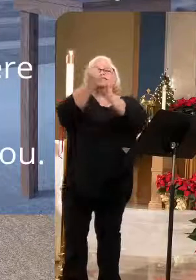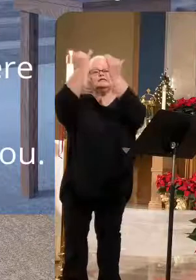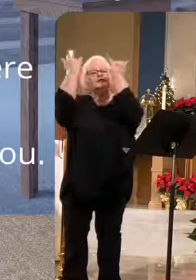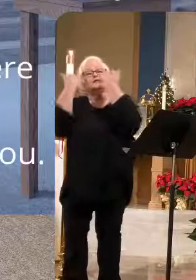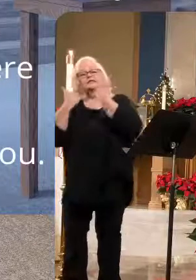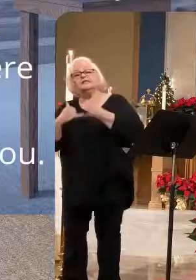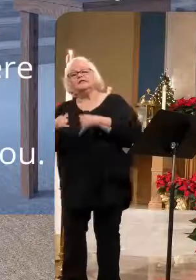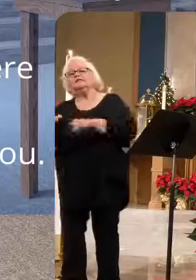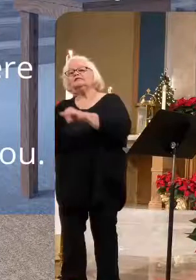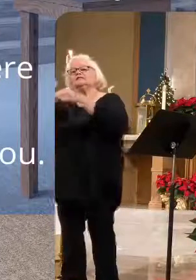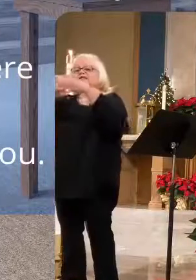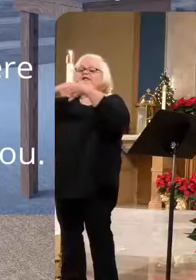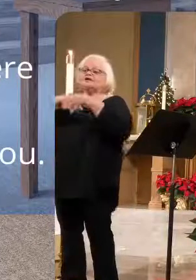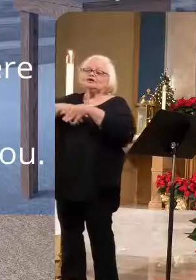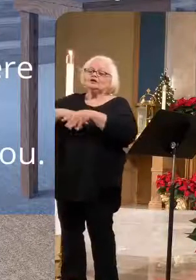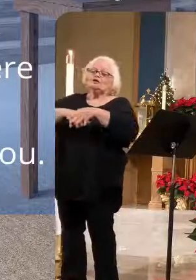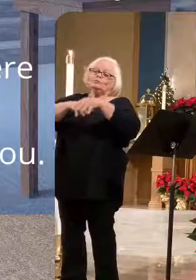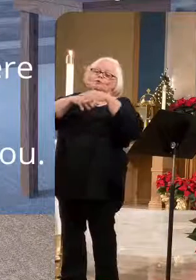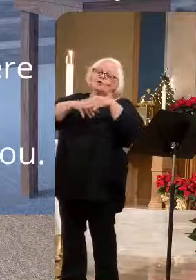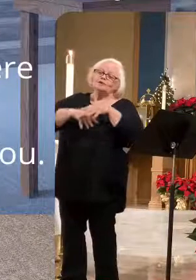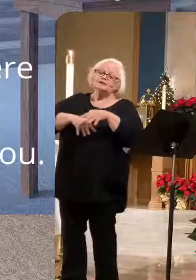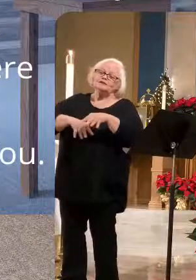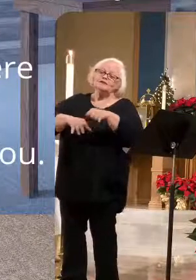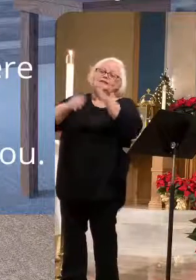westward leading, still